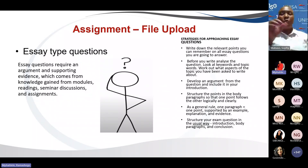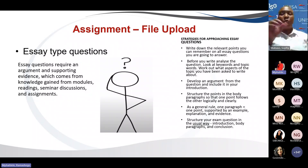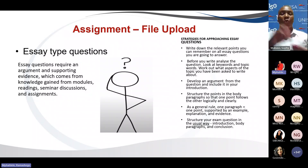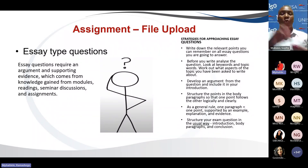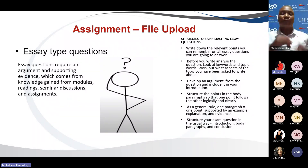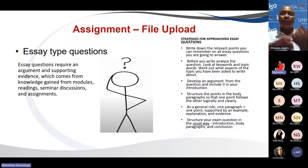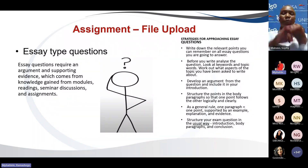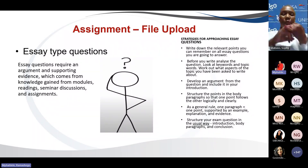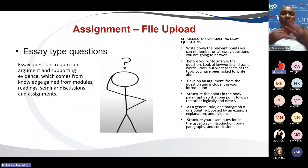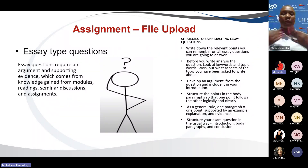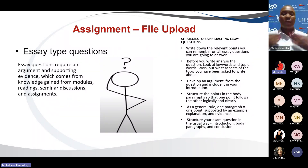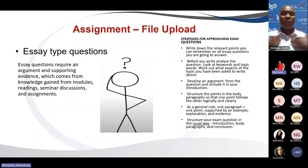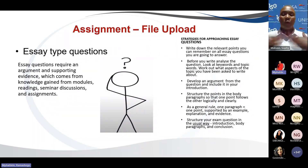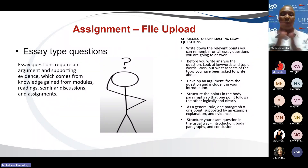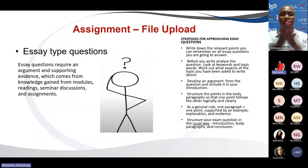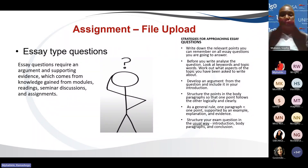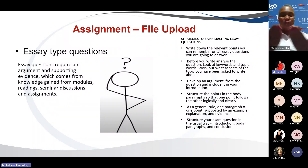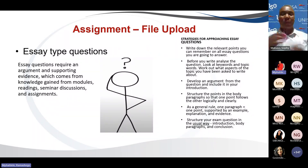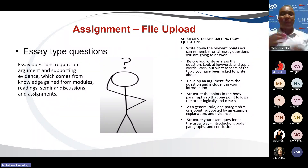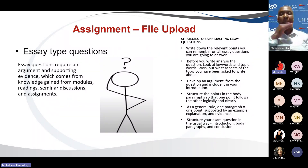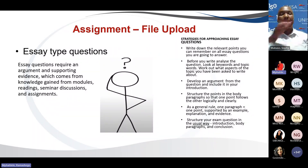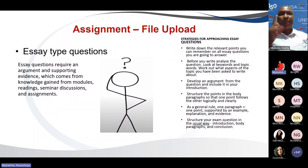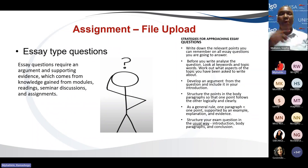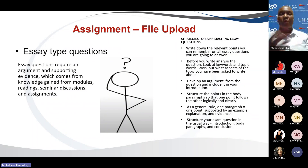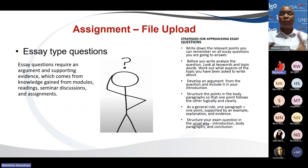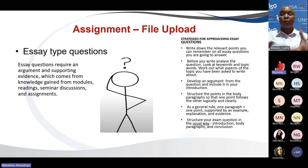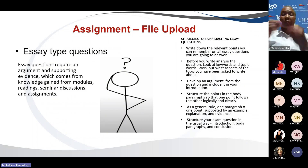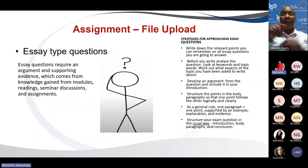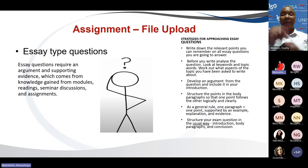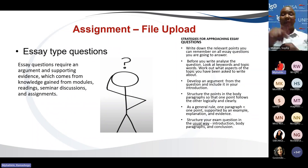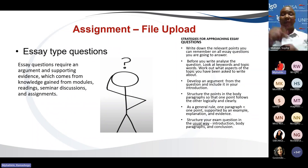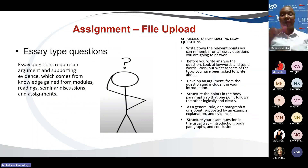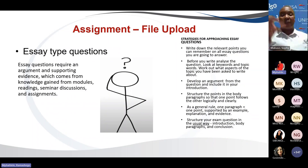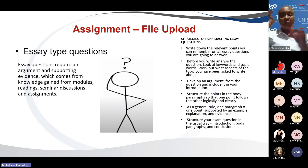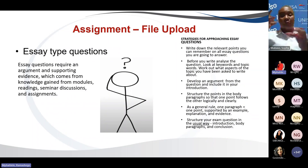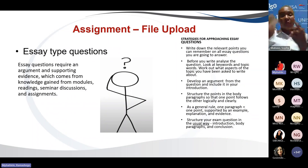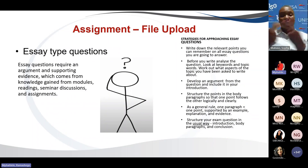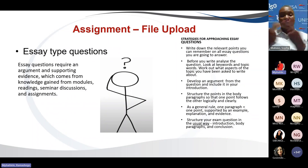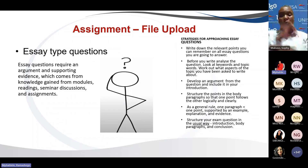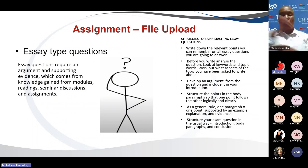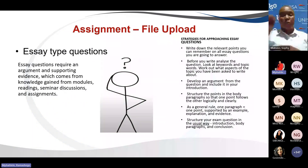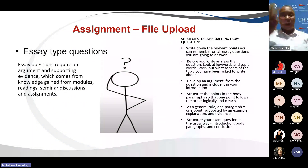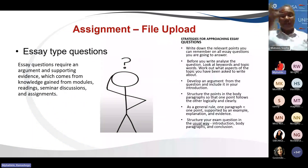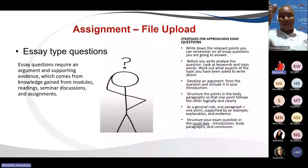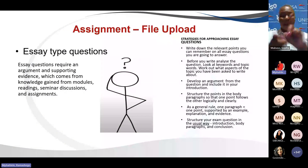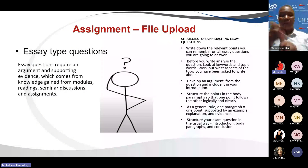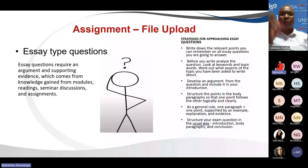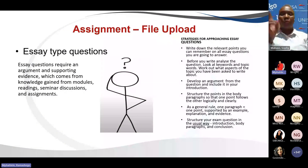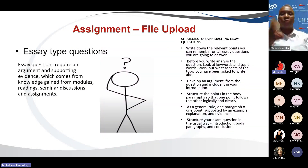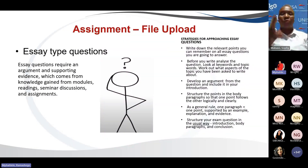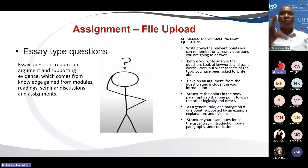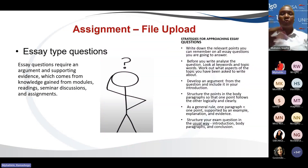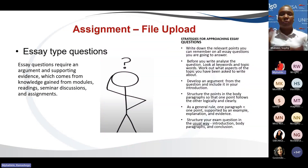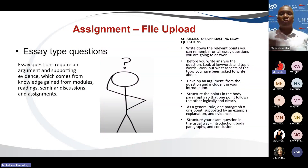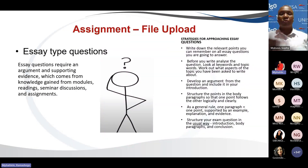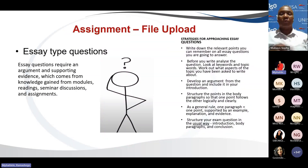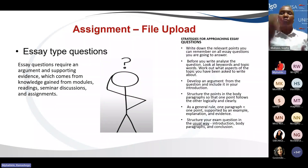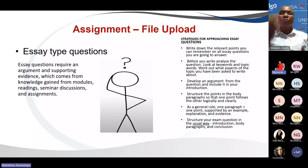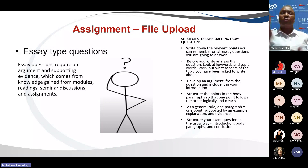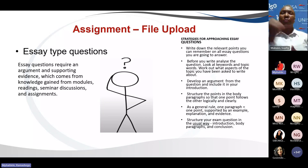has open book, you will get that information from your lecturer. And also, when you